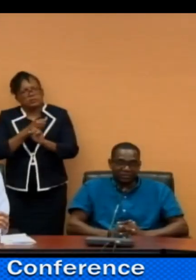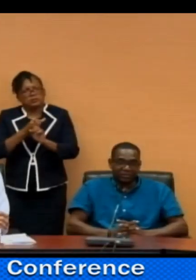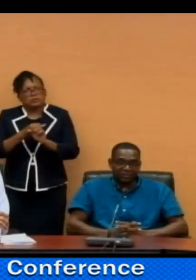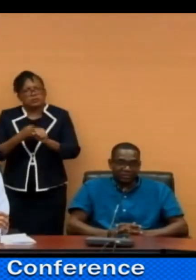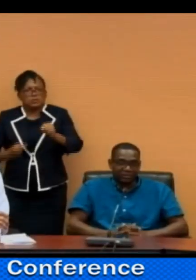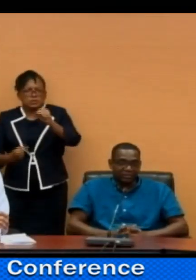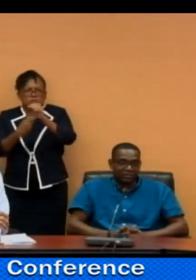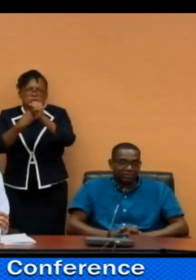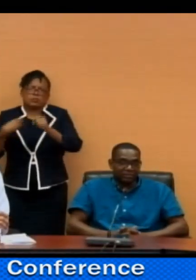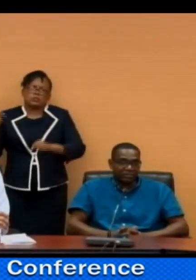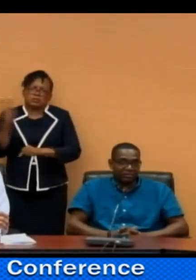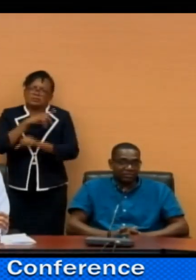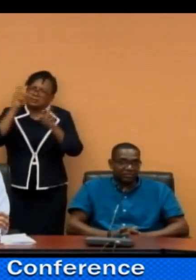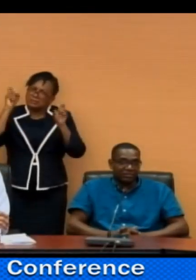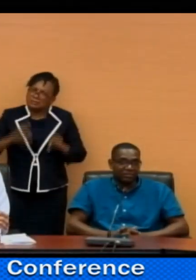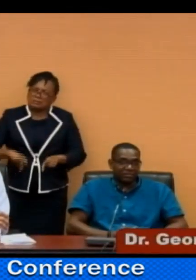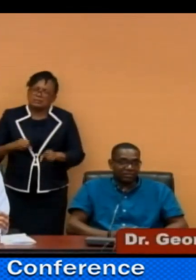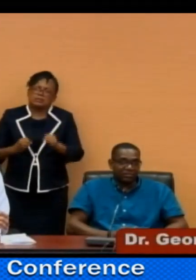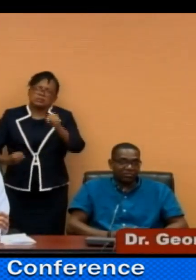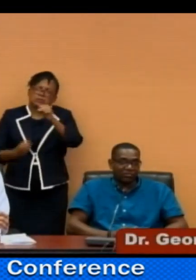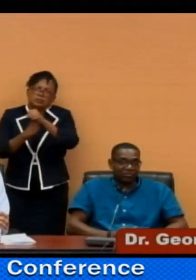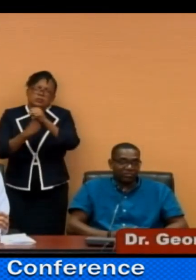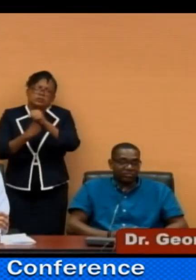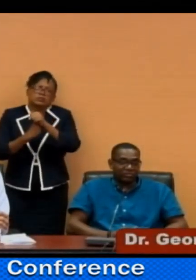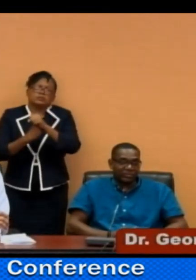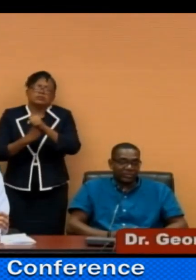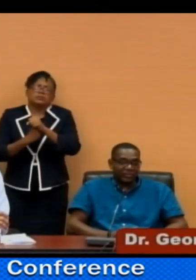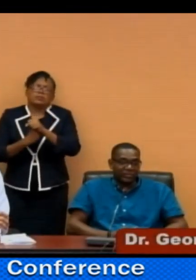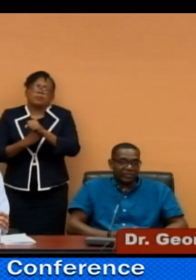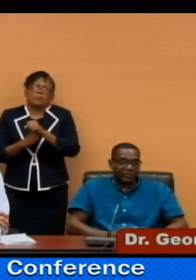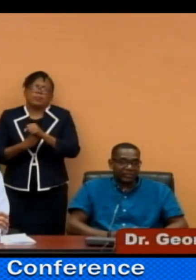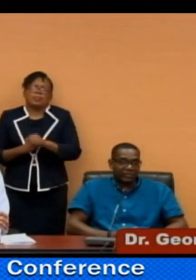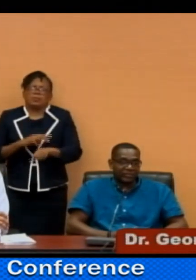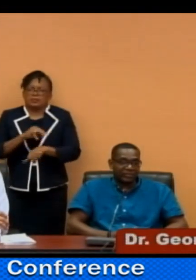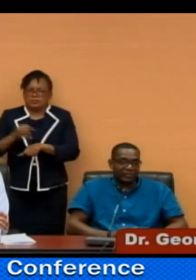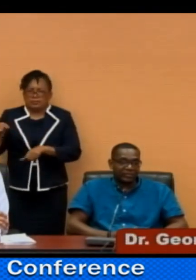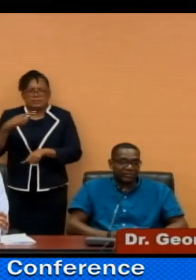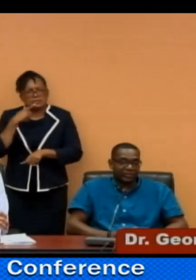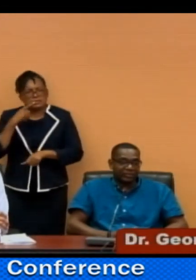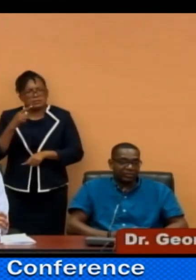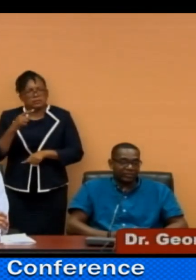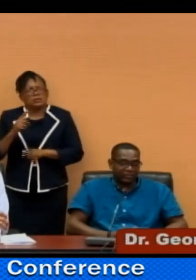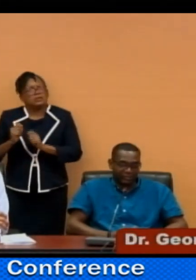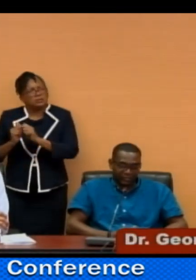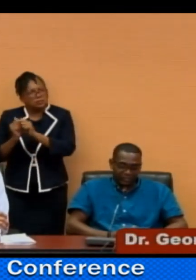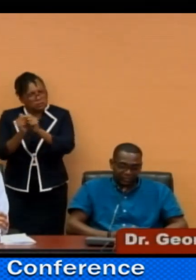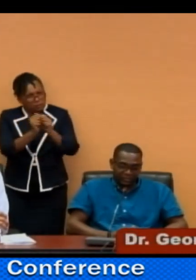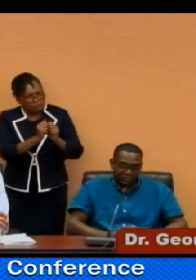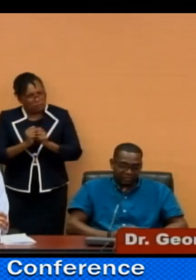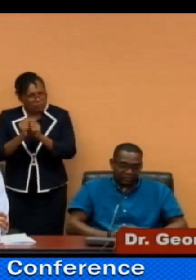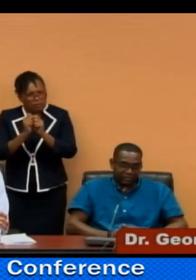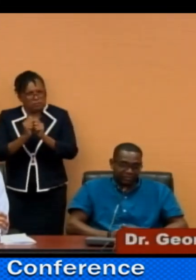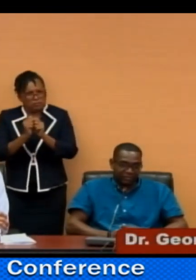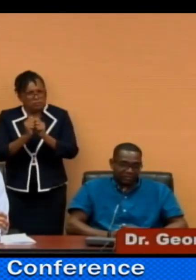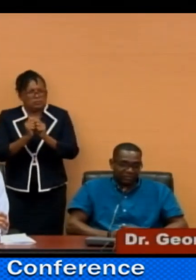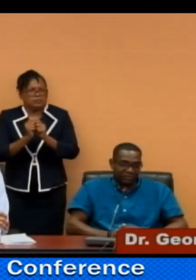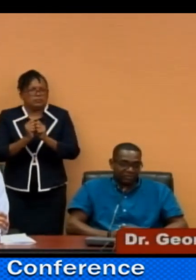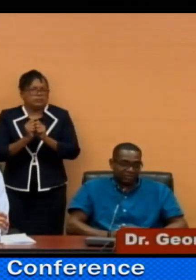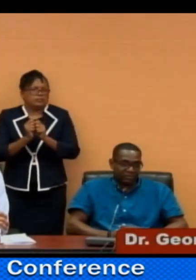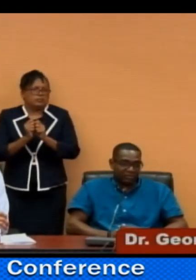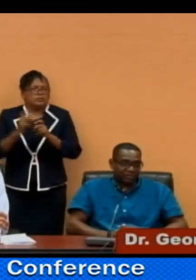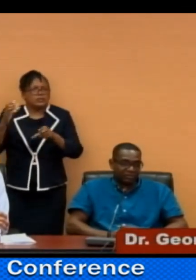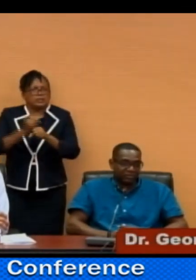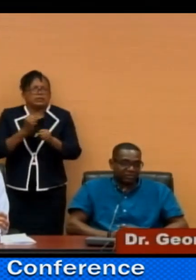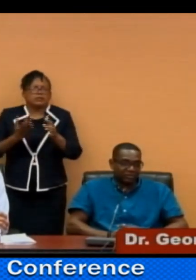support us. We need that support because, as Minister said, it's only together we will defeat and get